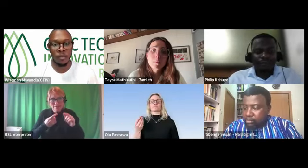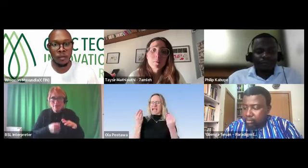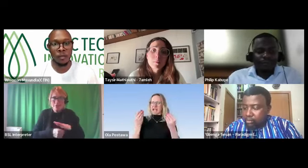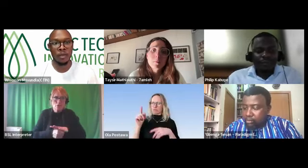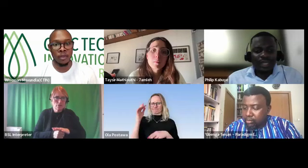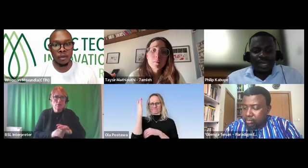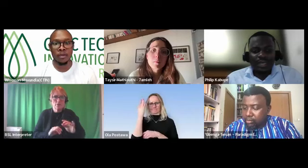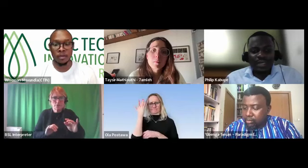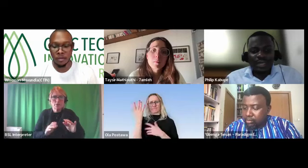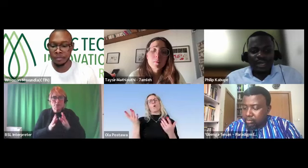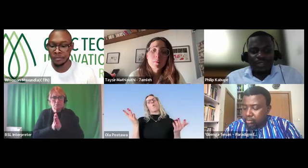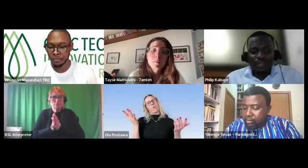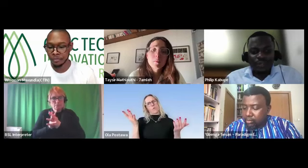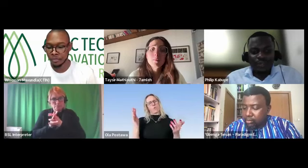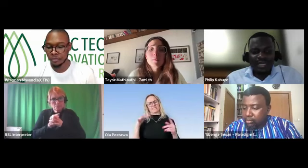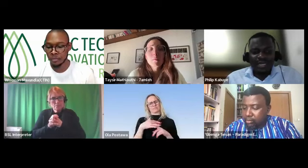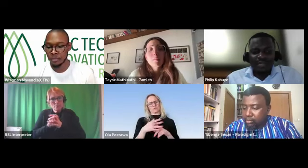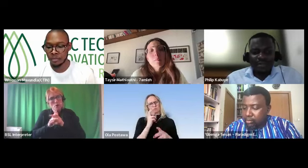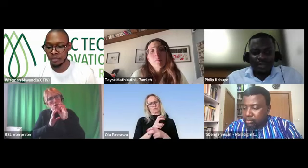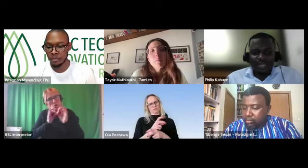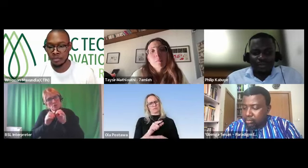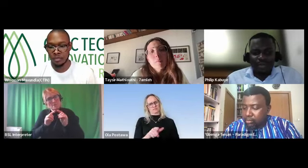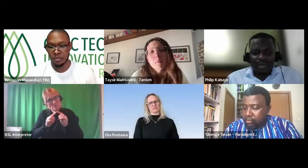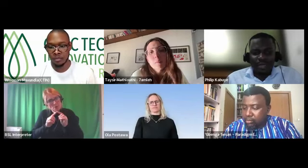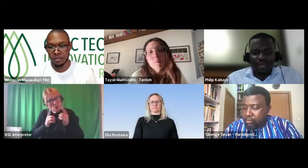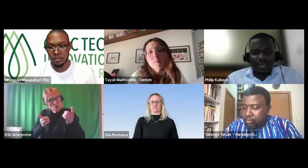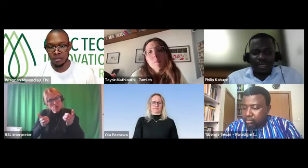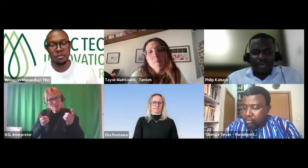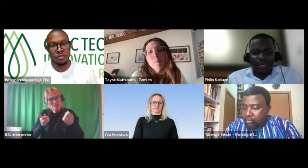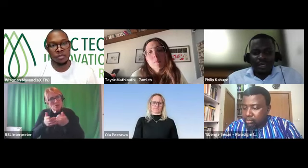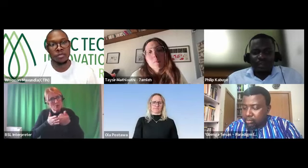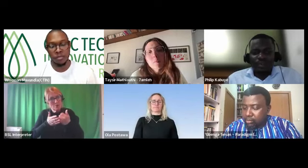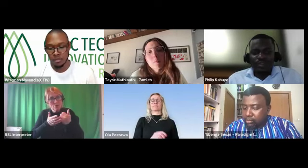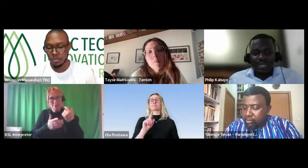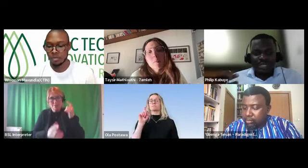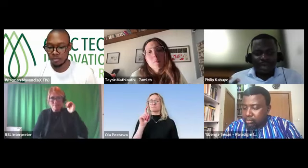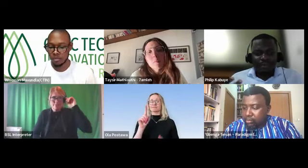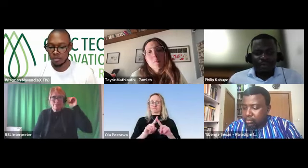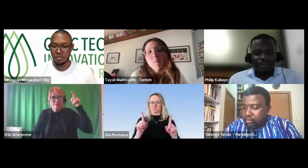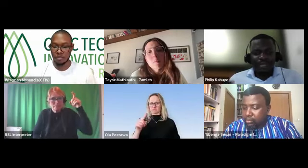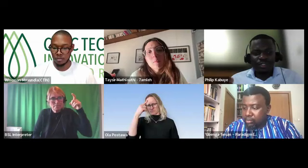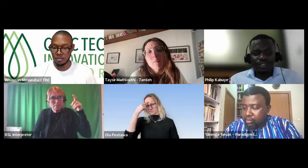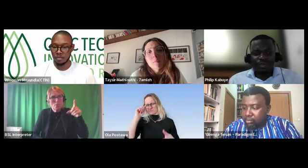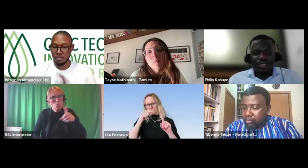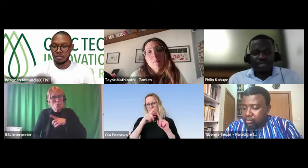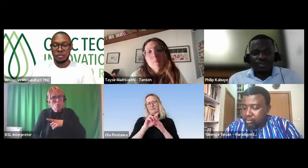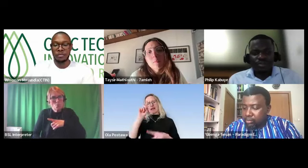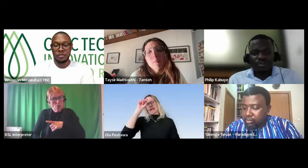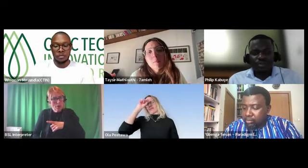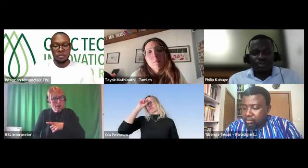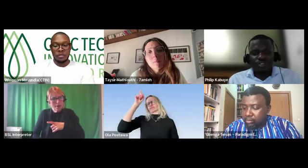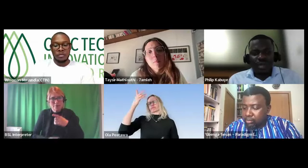there. And a question of alternatives always comes to my head, because many times we've been